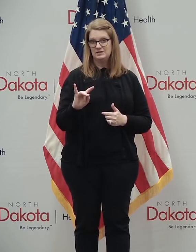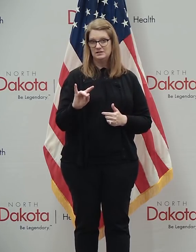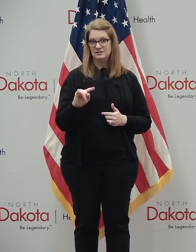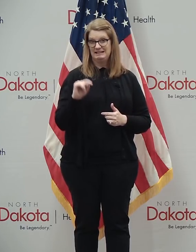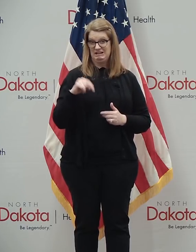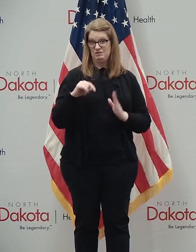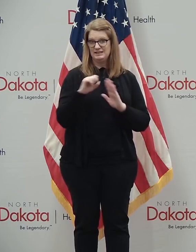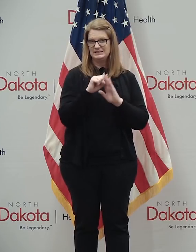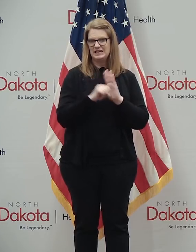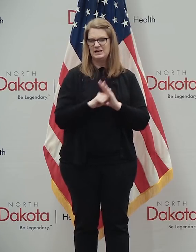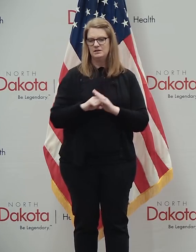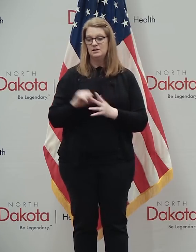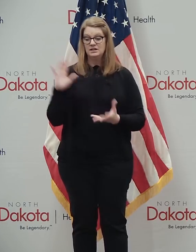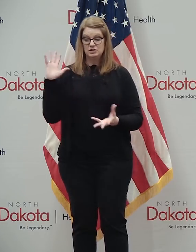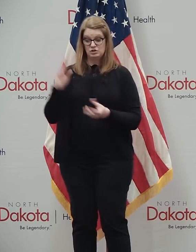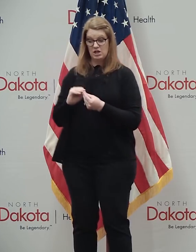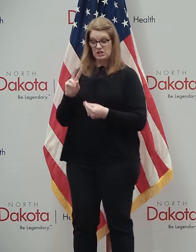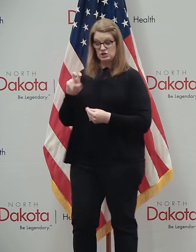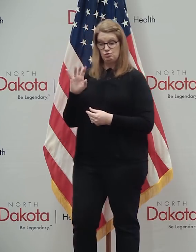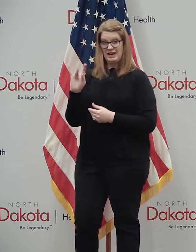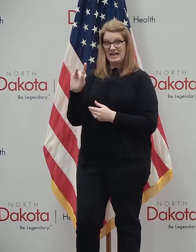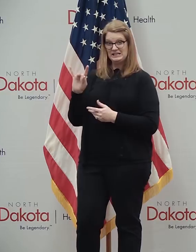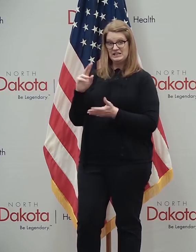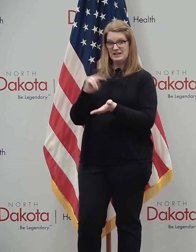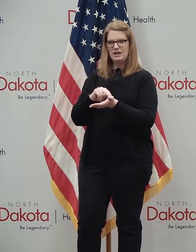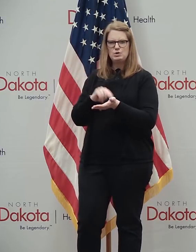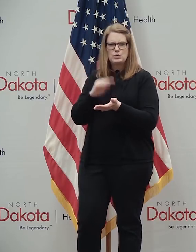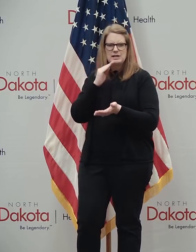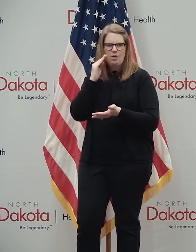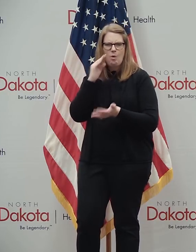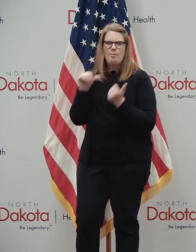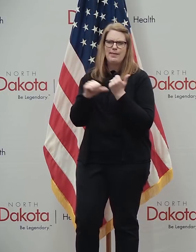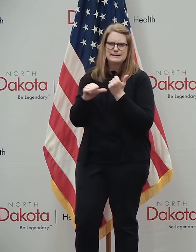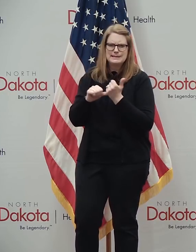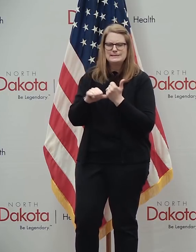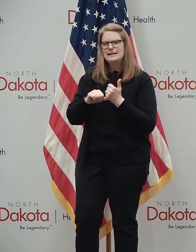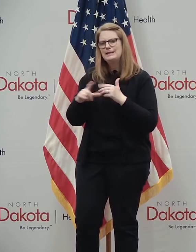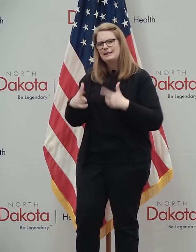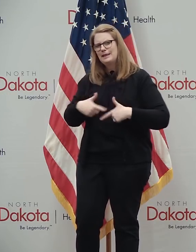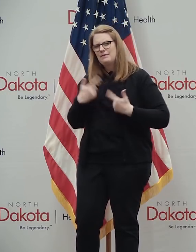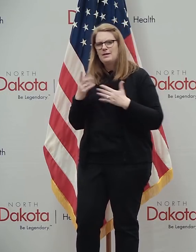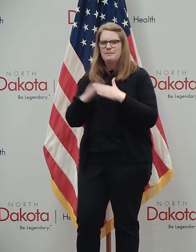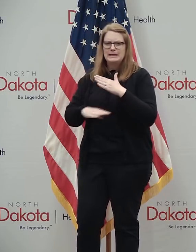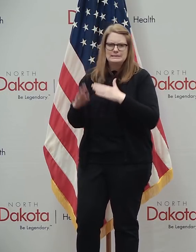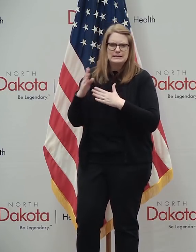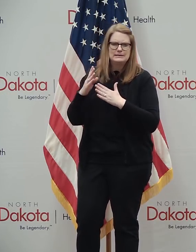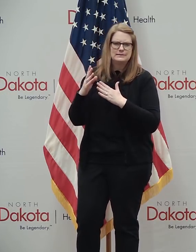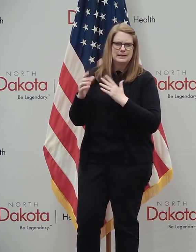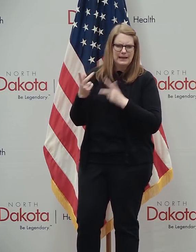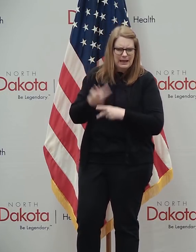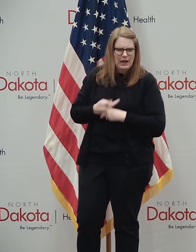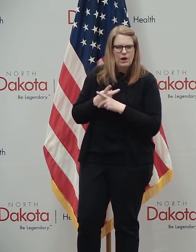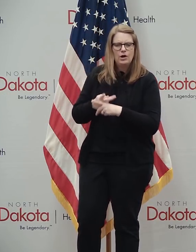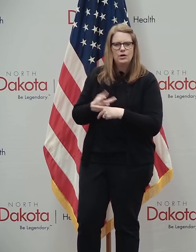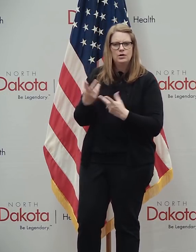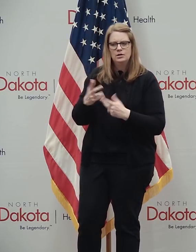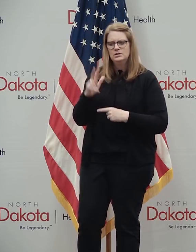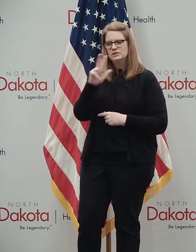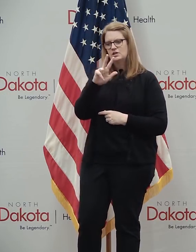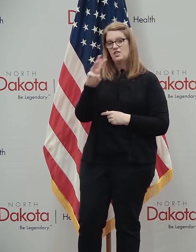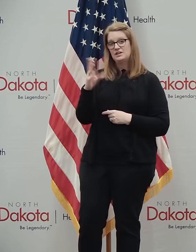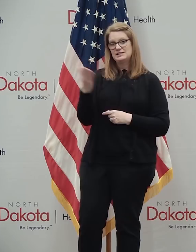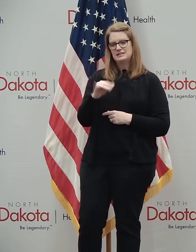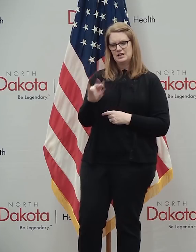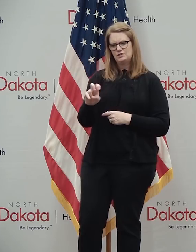the state. There's 218 either assisted living, basic care, long-term care facilities. 36 out of